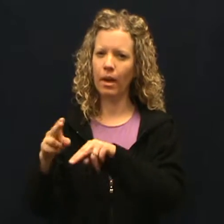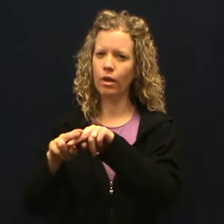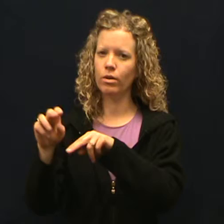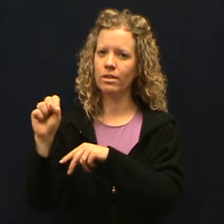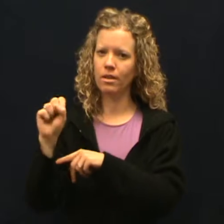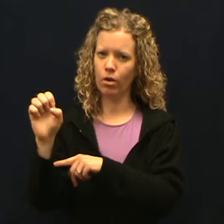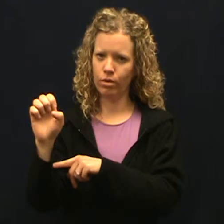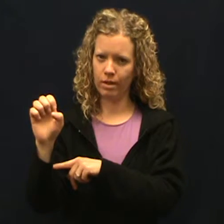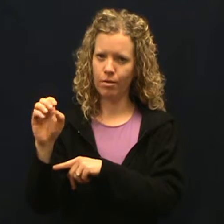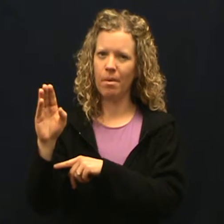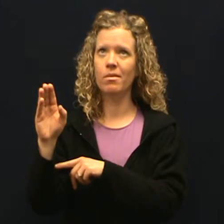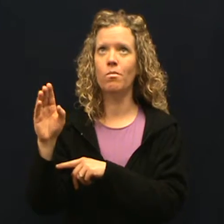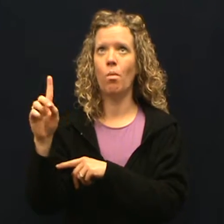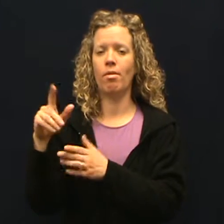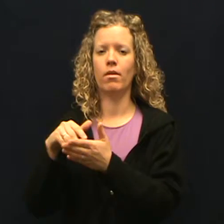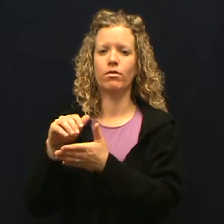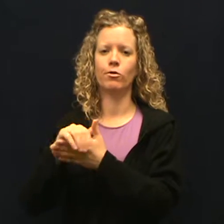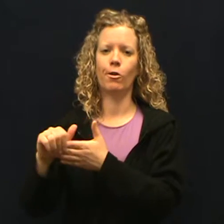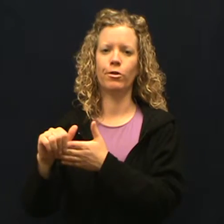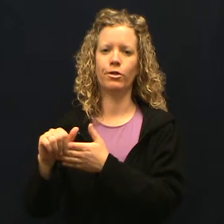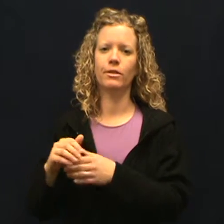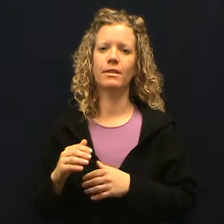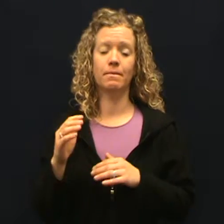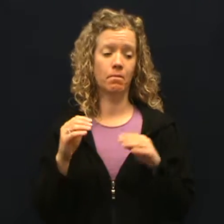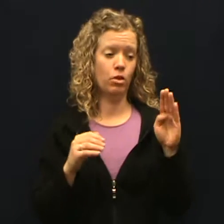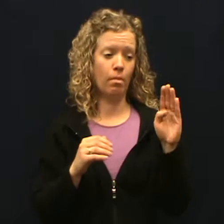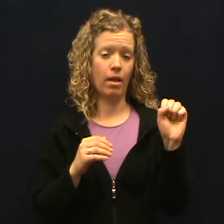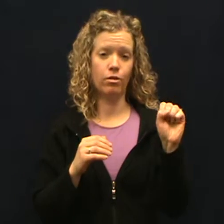by $1,000, and our balance sheet equation balances.